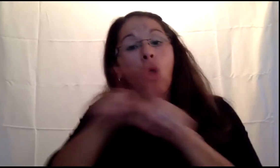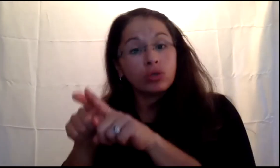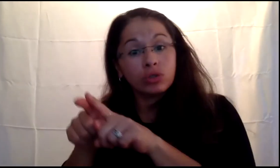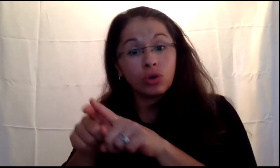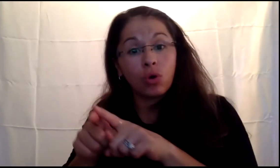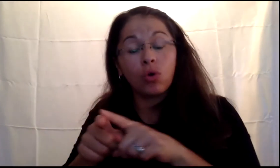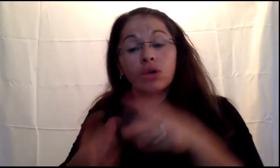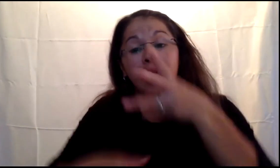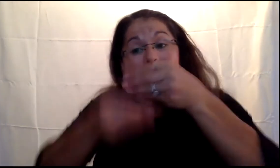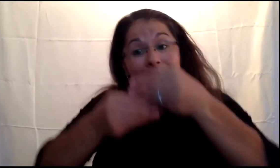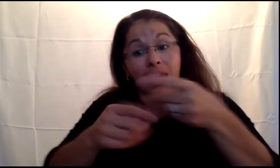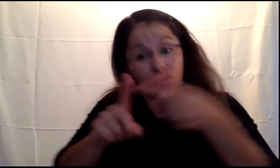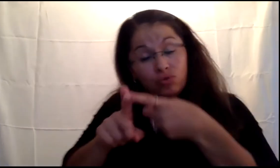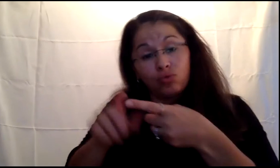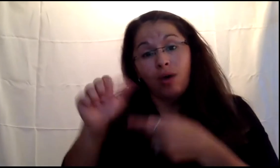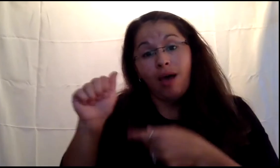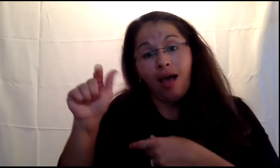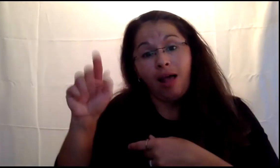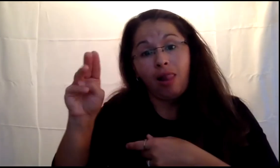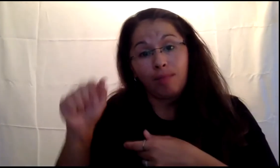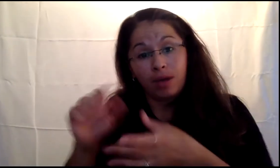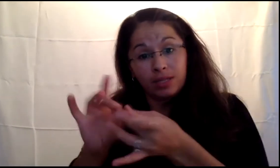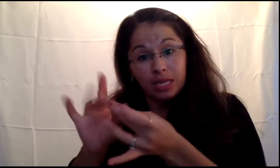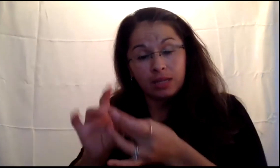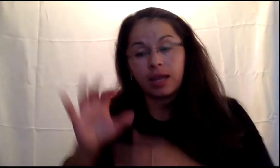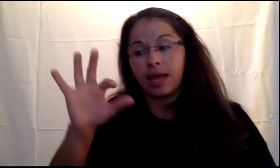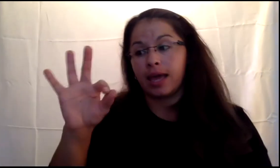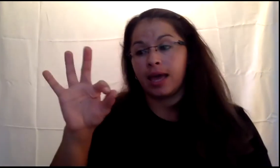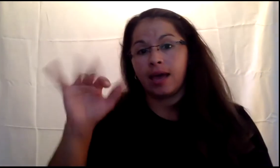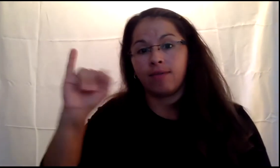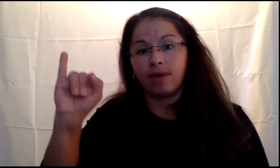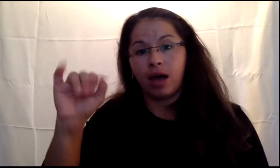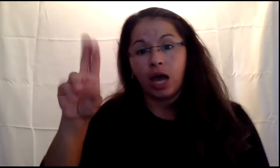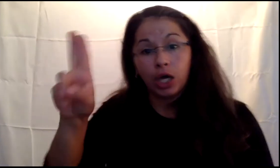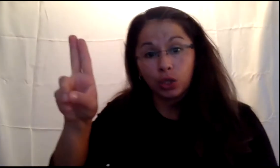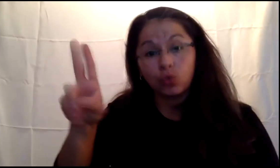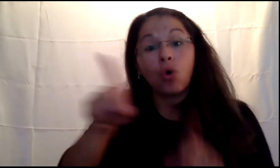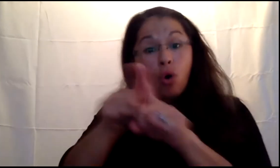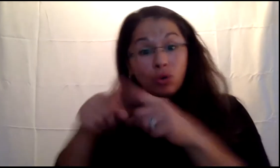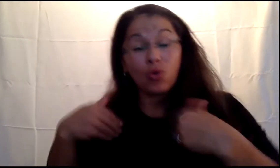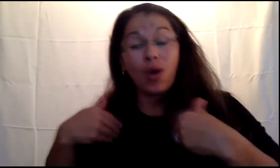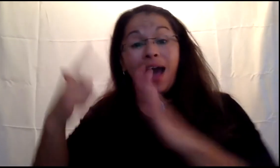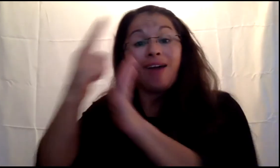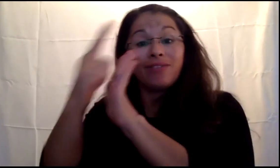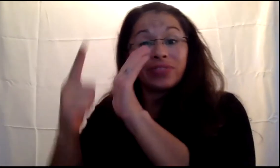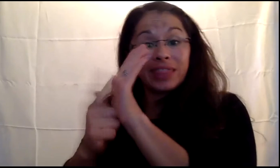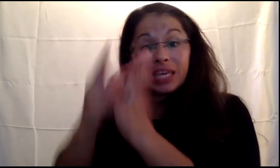said, FIU does have a legal clinic on campus for our students.